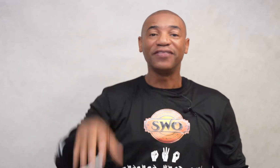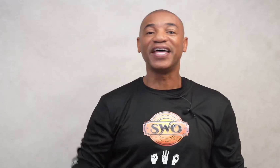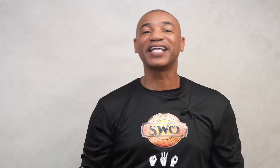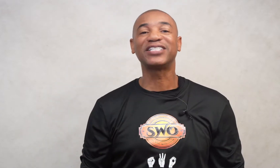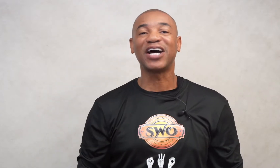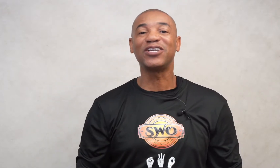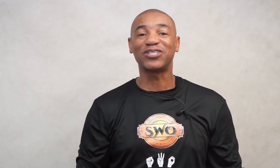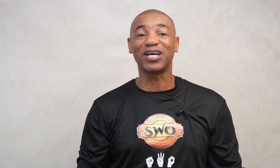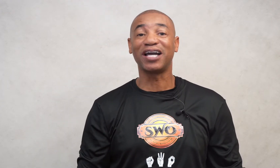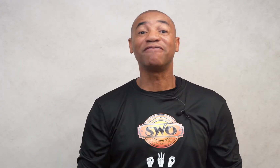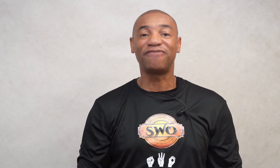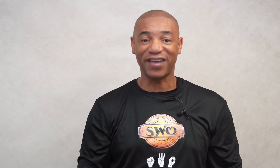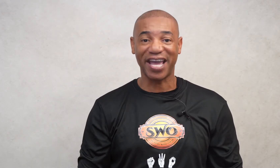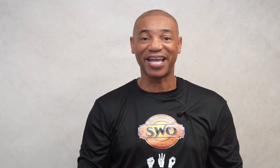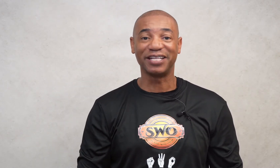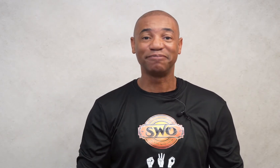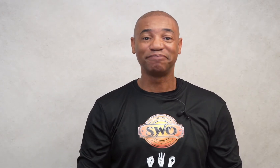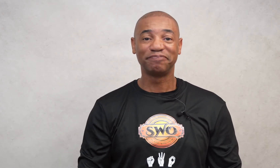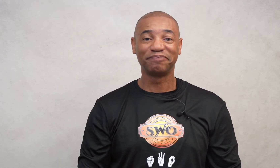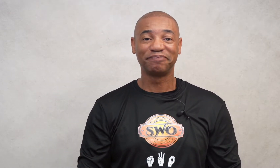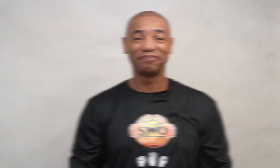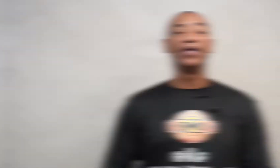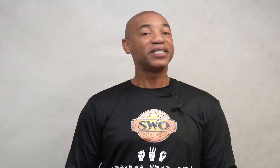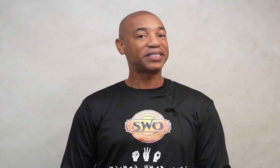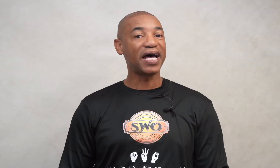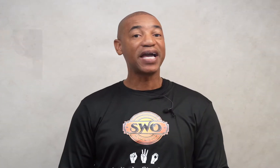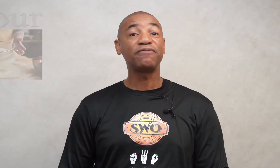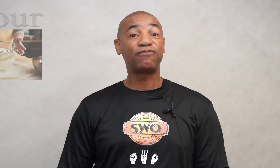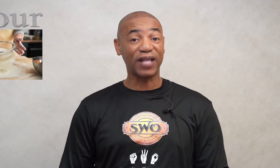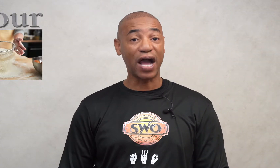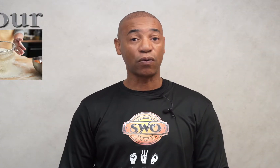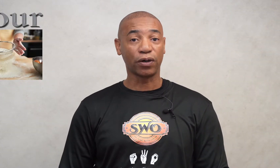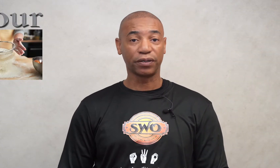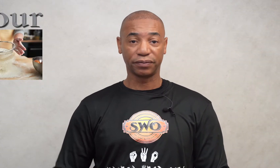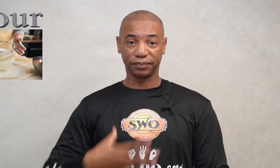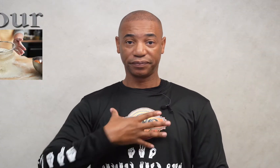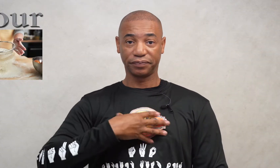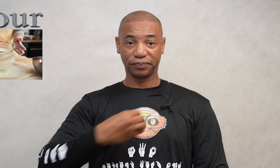That is how you sign fan. The sign flower.